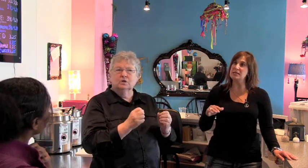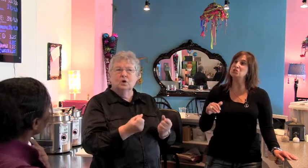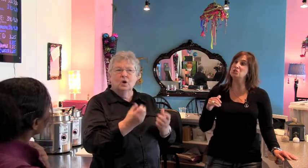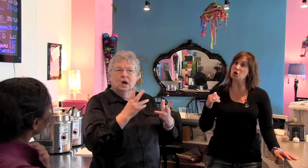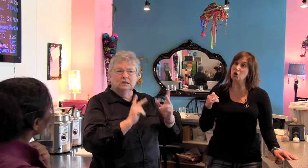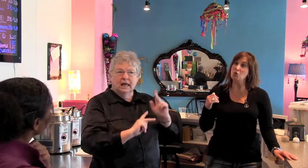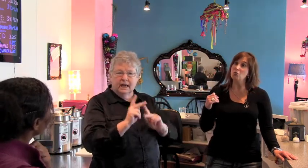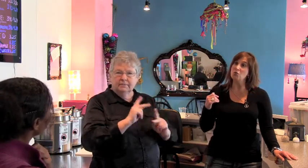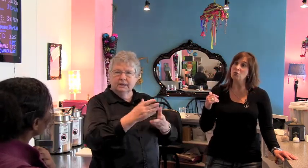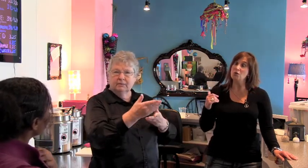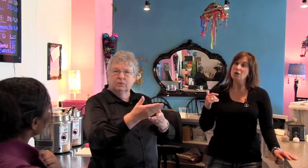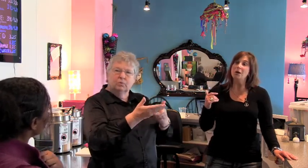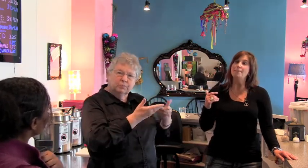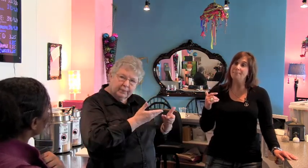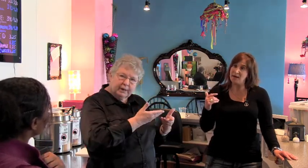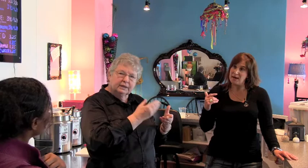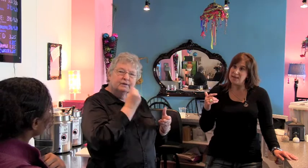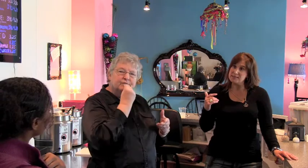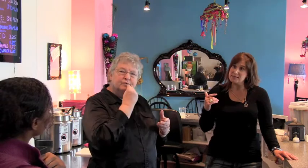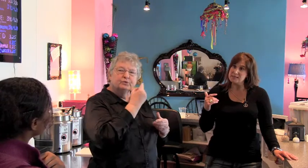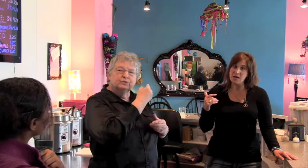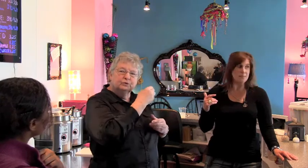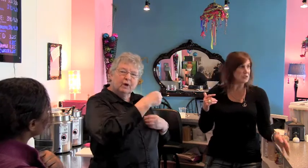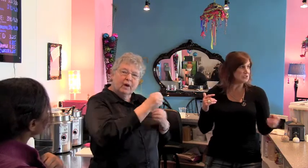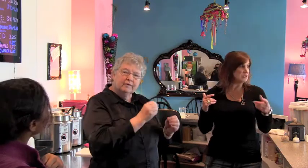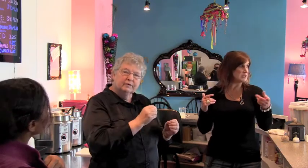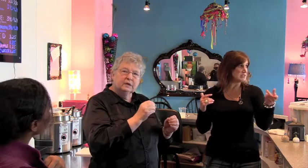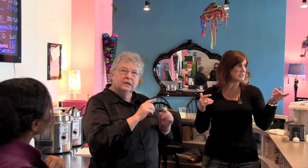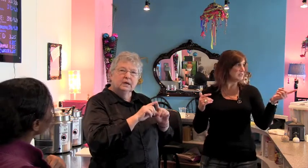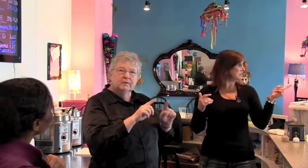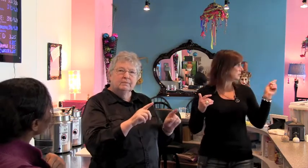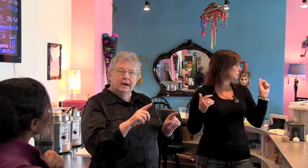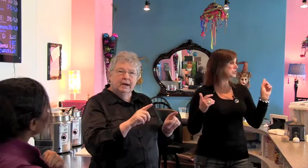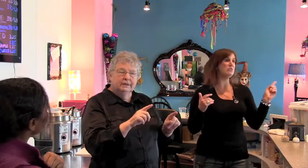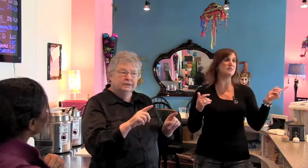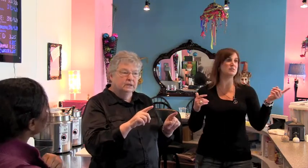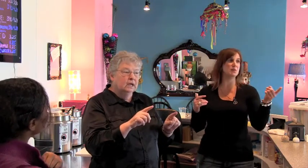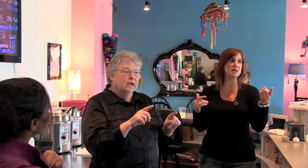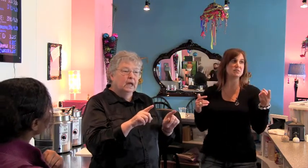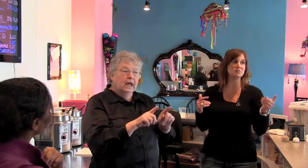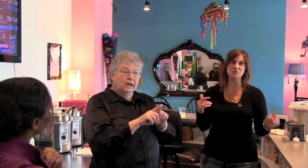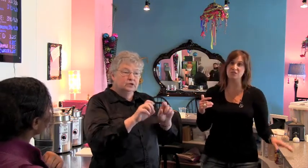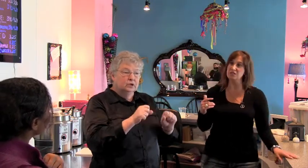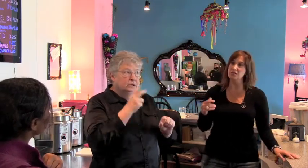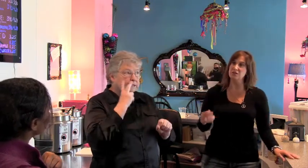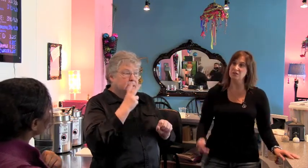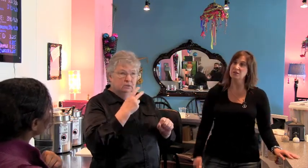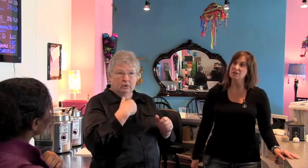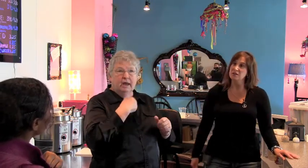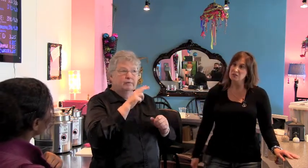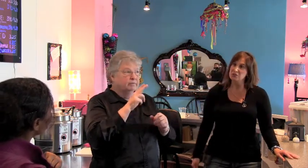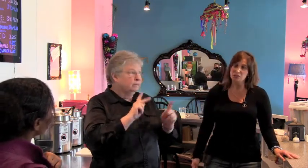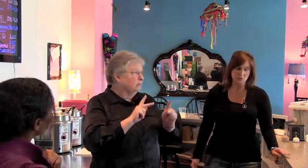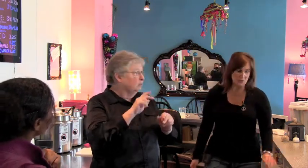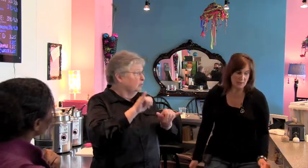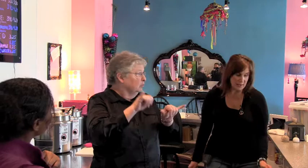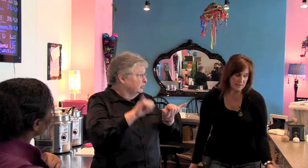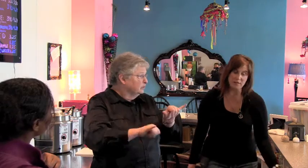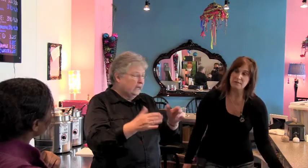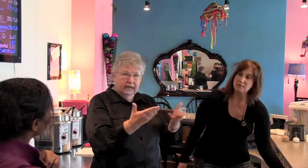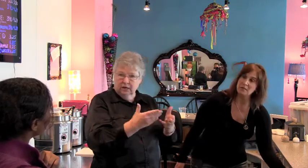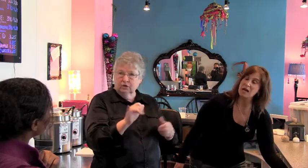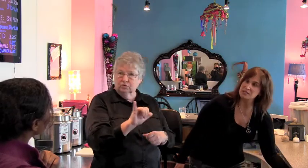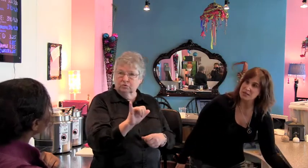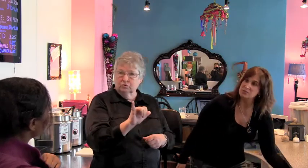people take it to go. But as you can see, we do have some customers in here too,